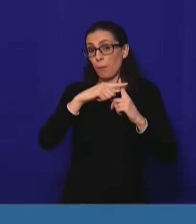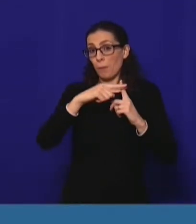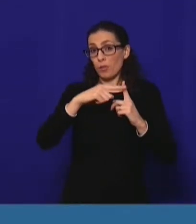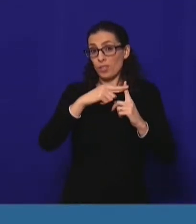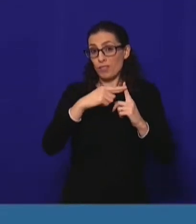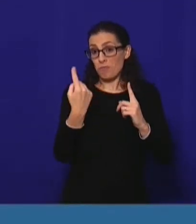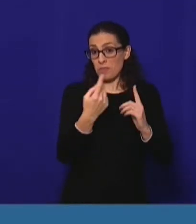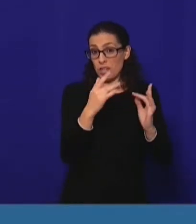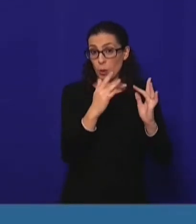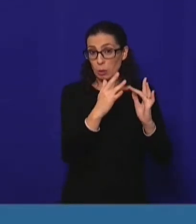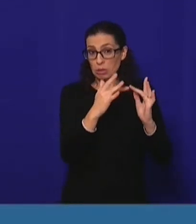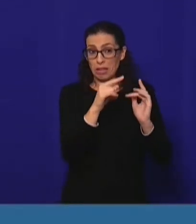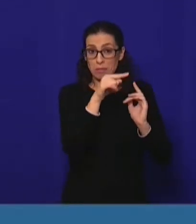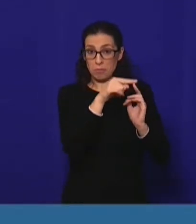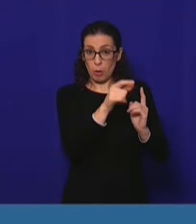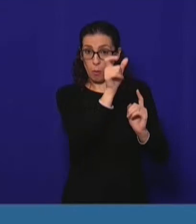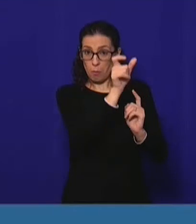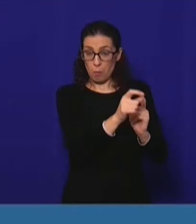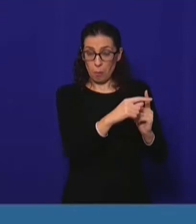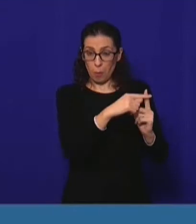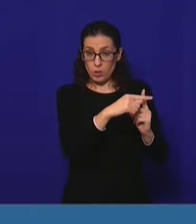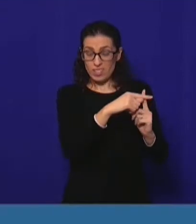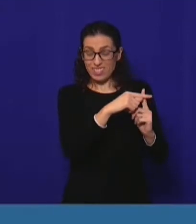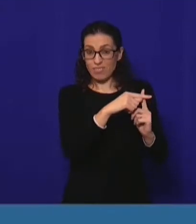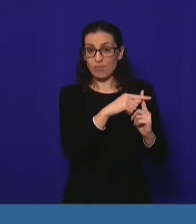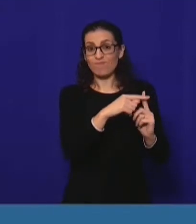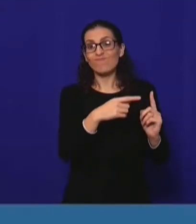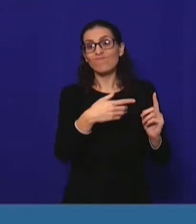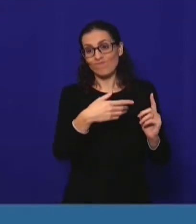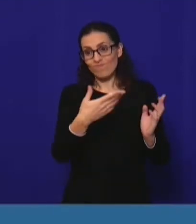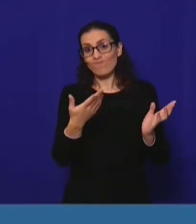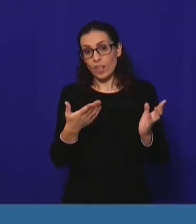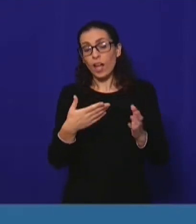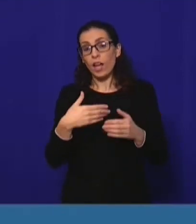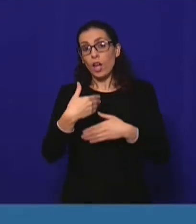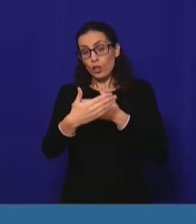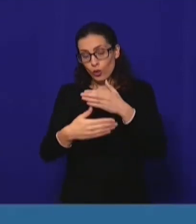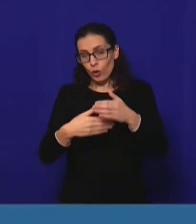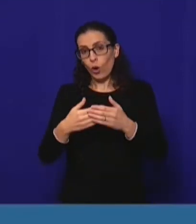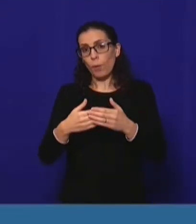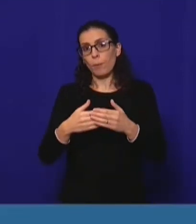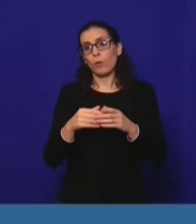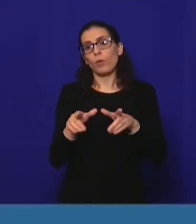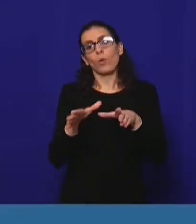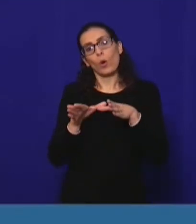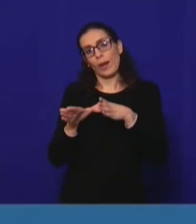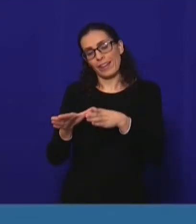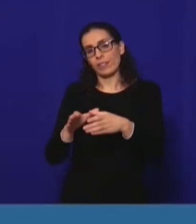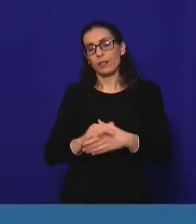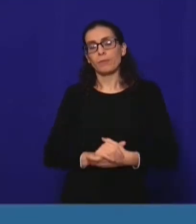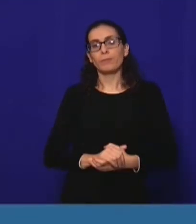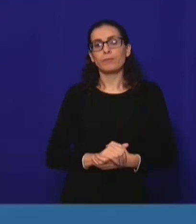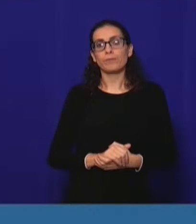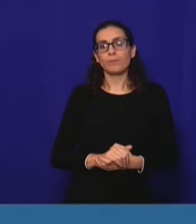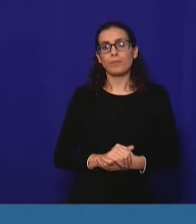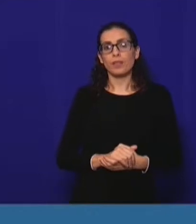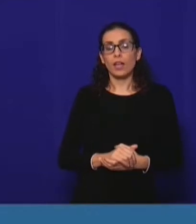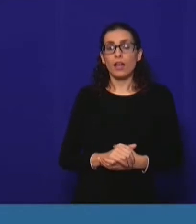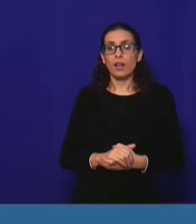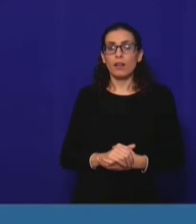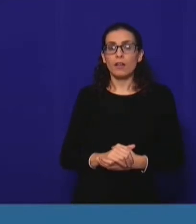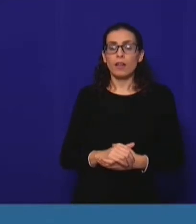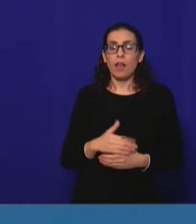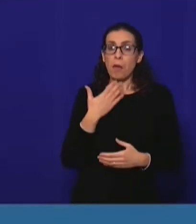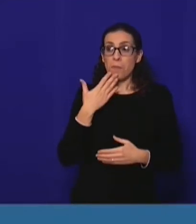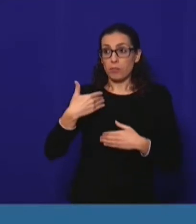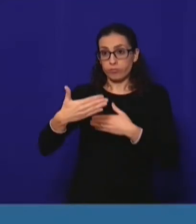kienu exposed għal dak il-persuna bħala close contacts ukoll rridu nibqgħu għaddejjin bil-kwarantina. Iżjed imbagħad ma jgħaddi żmien u mbagħad inkun